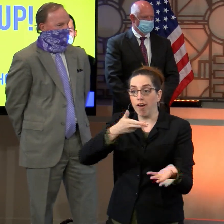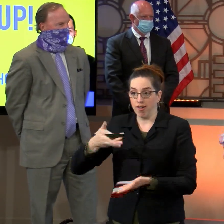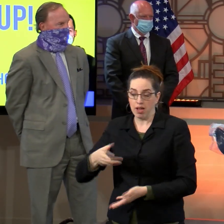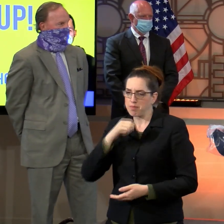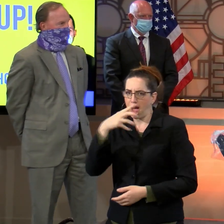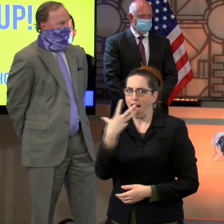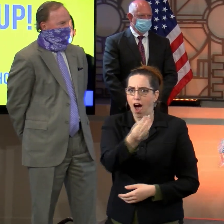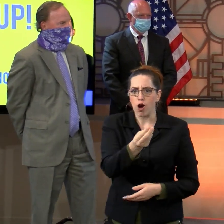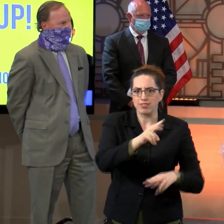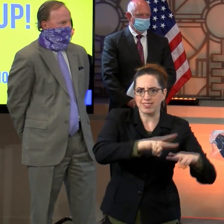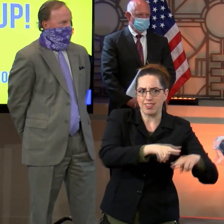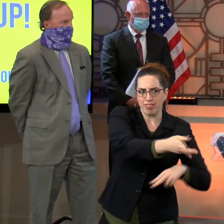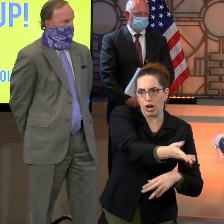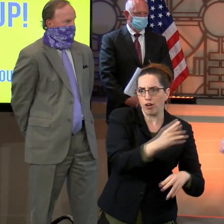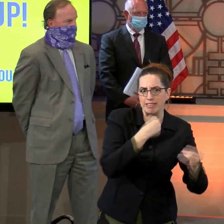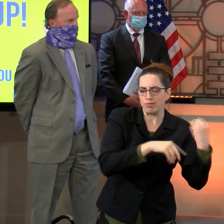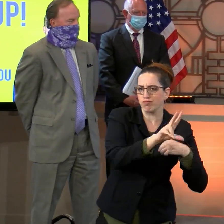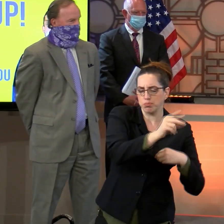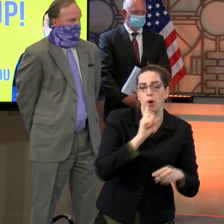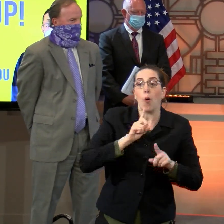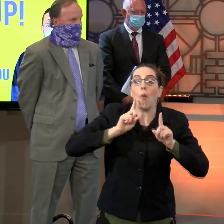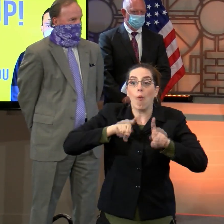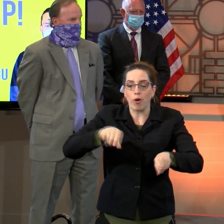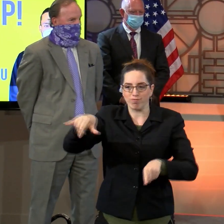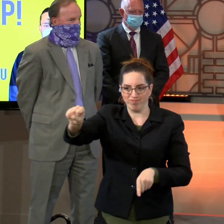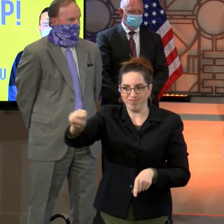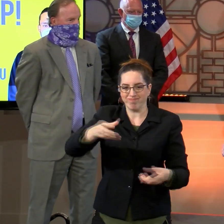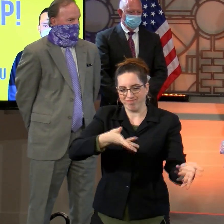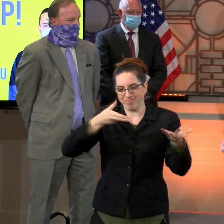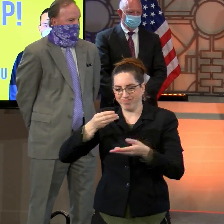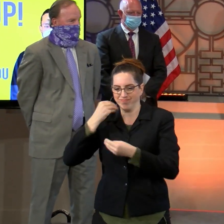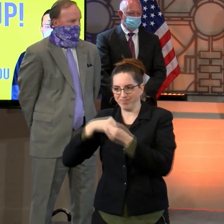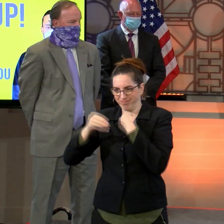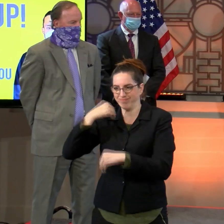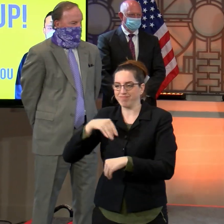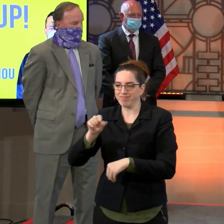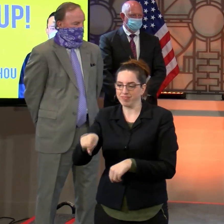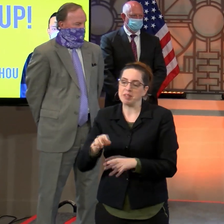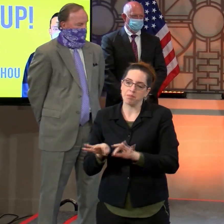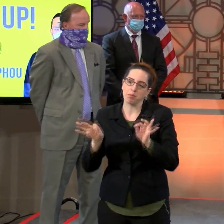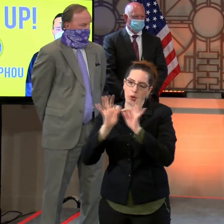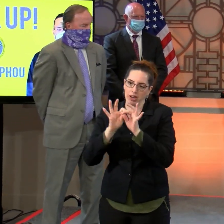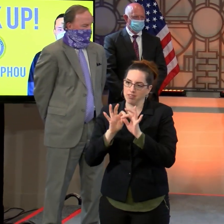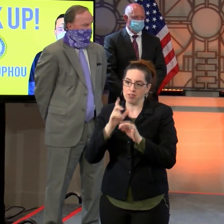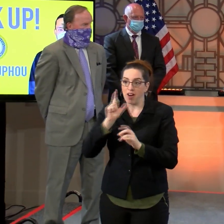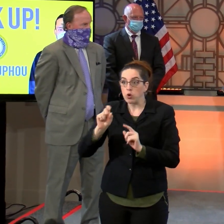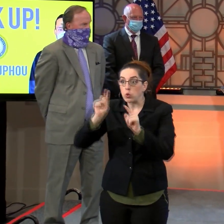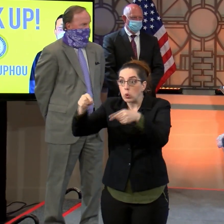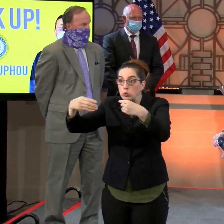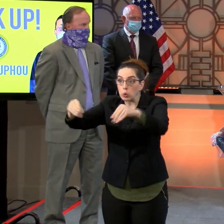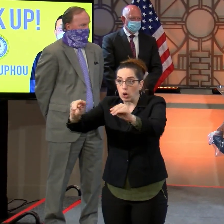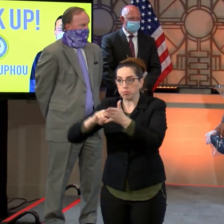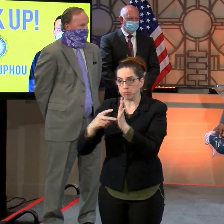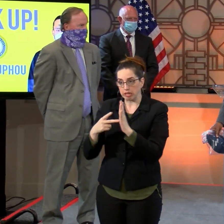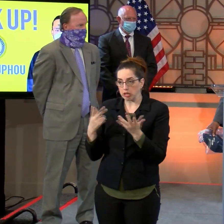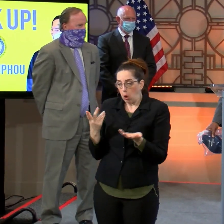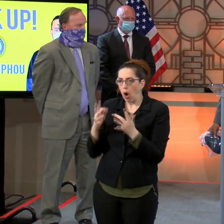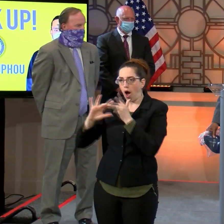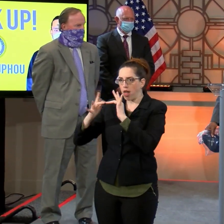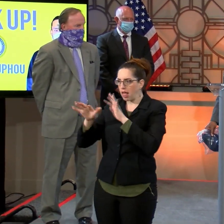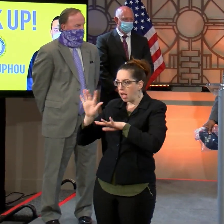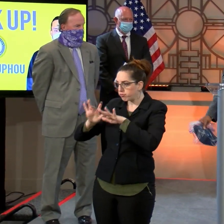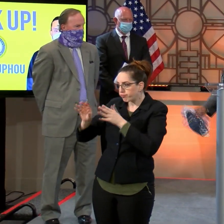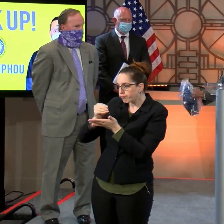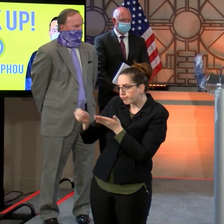don't go, I'm going to order, okay? And so that's important. Even if you don't go to a retail store, it doesn't stop you from shopping